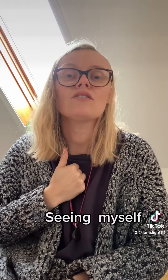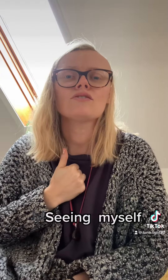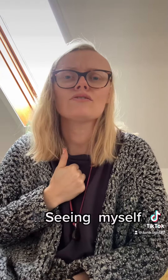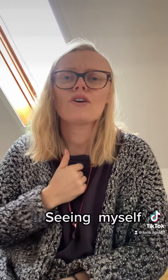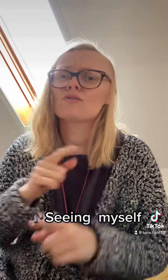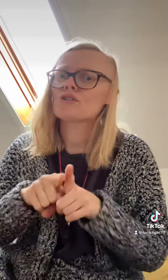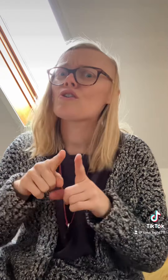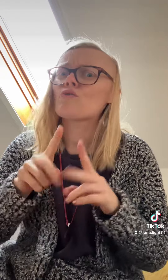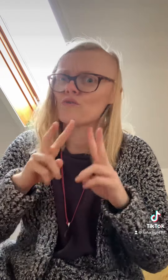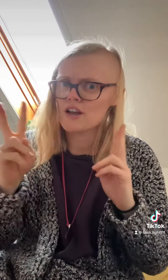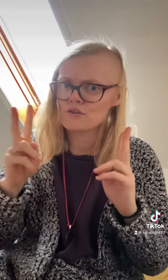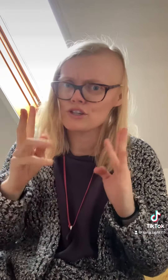myself. Also